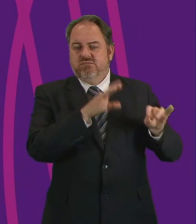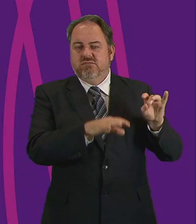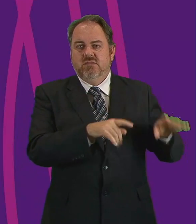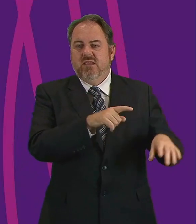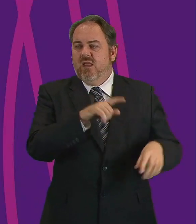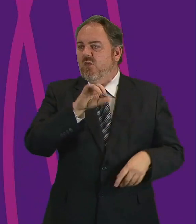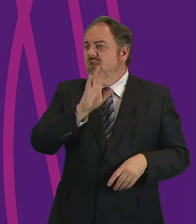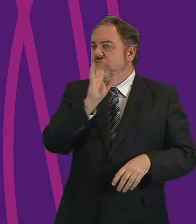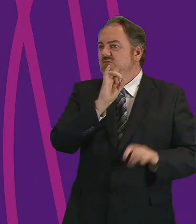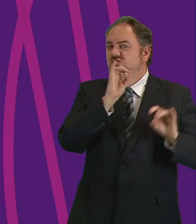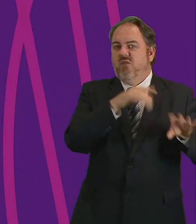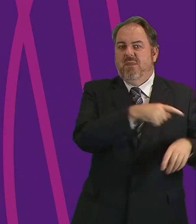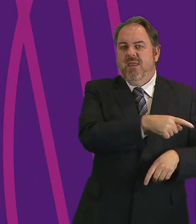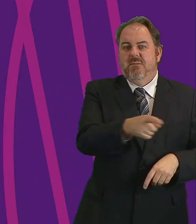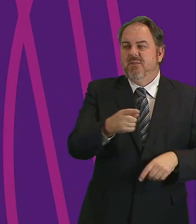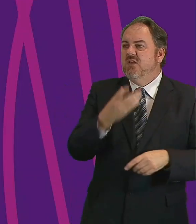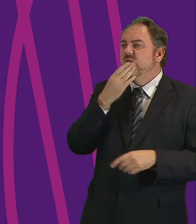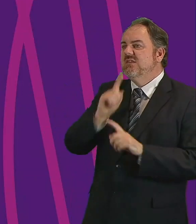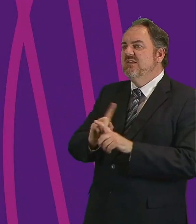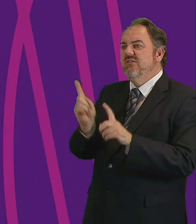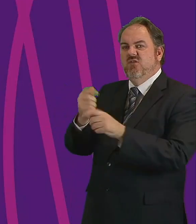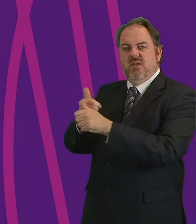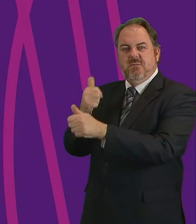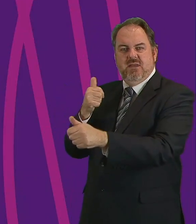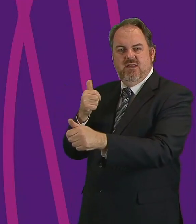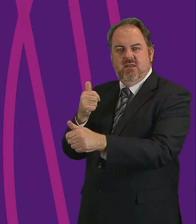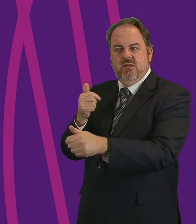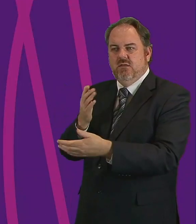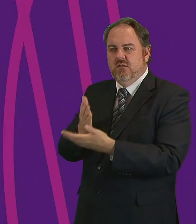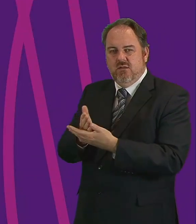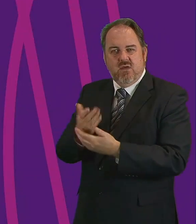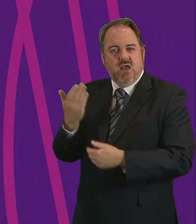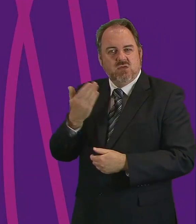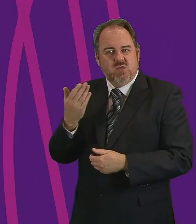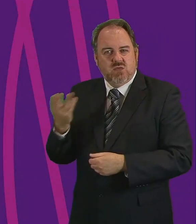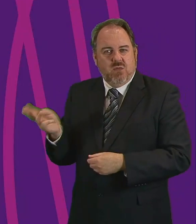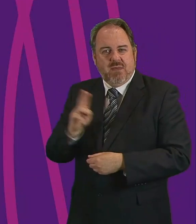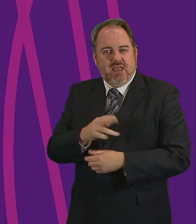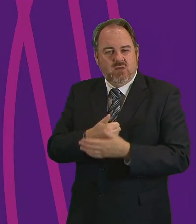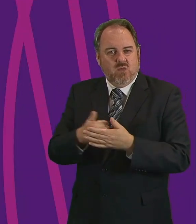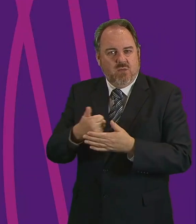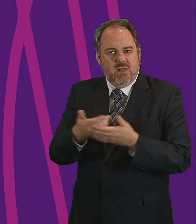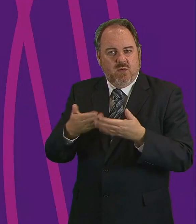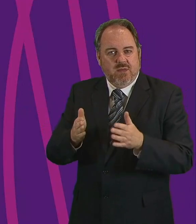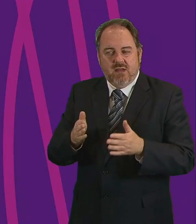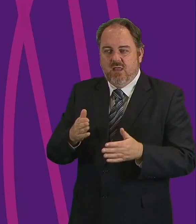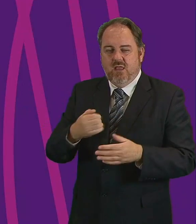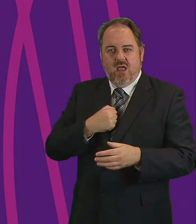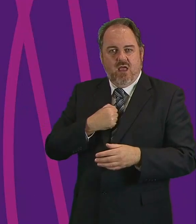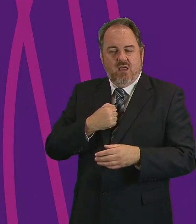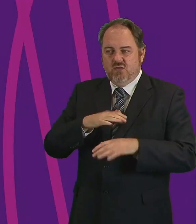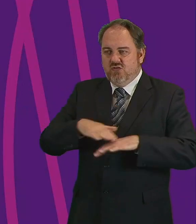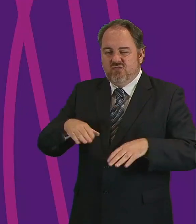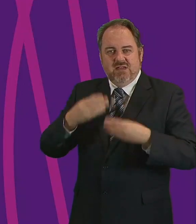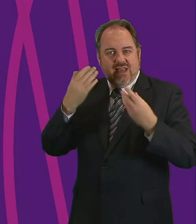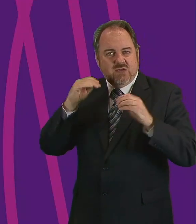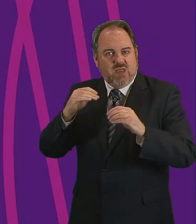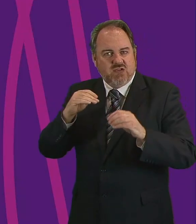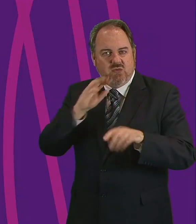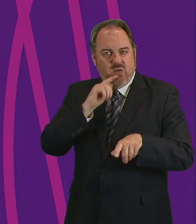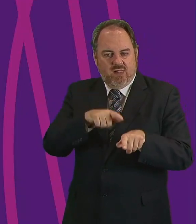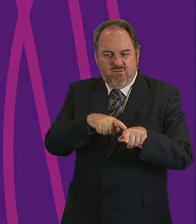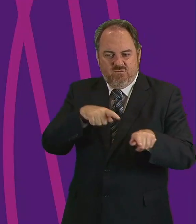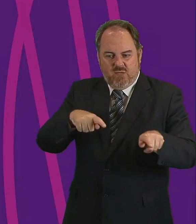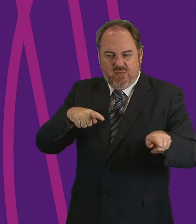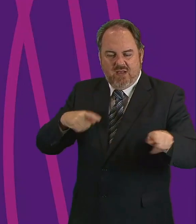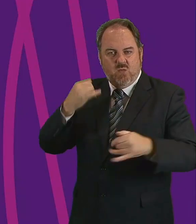needs elsewhere. If our schools do not return, our children's education will fall further behind. We can argue,